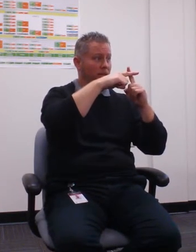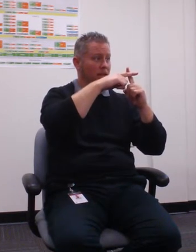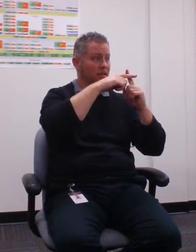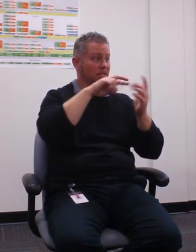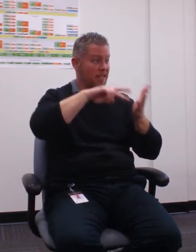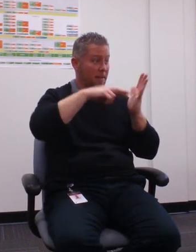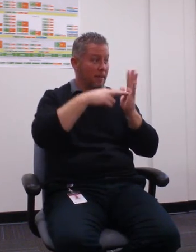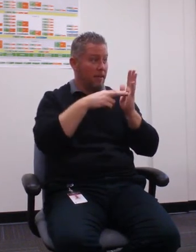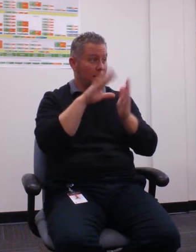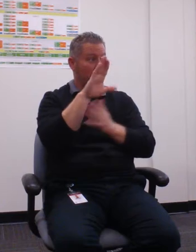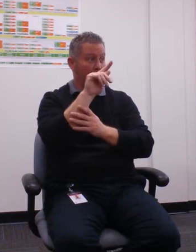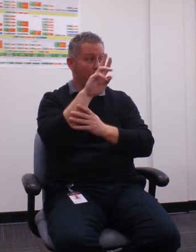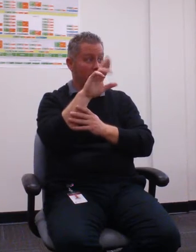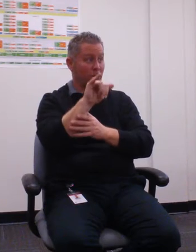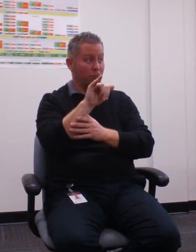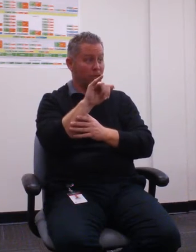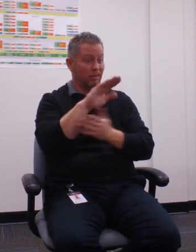well?